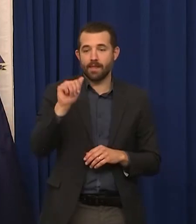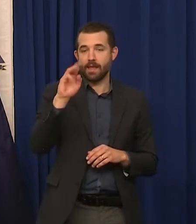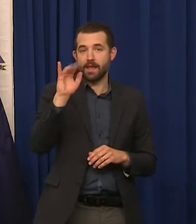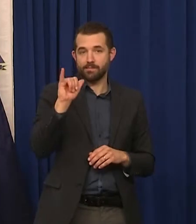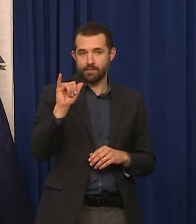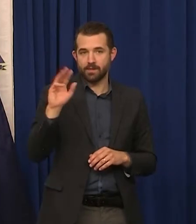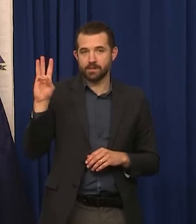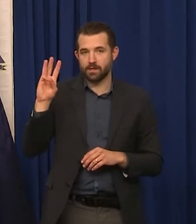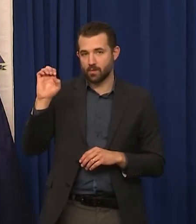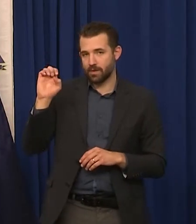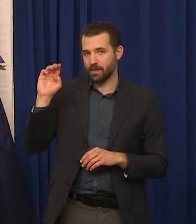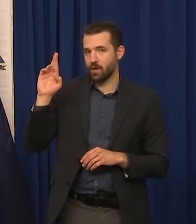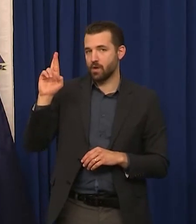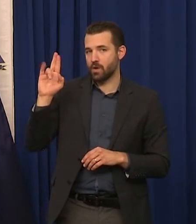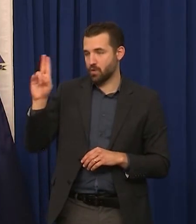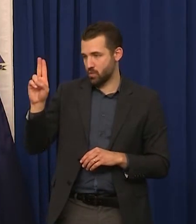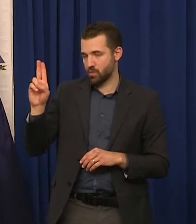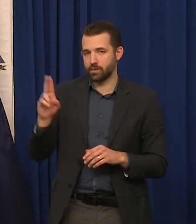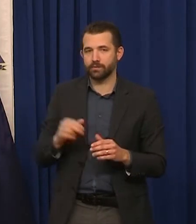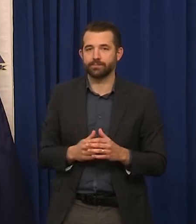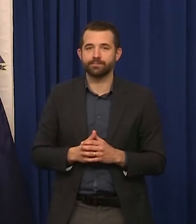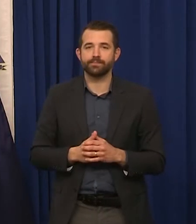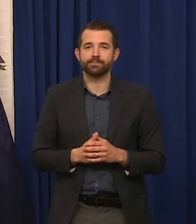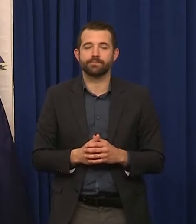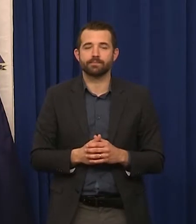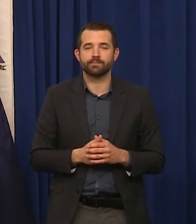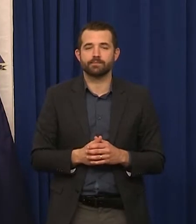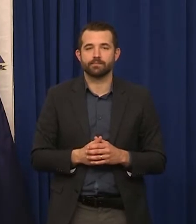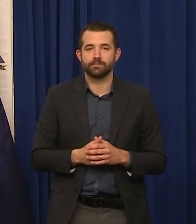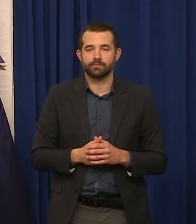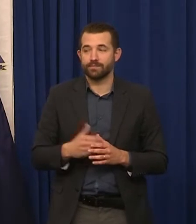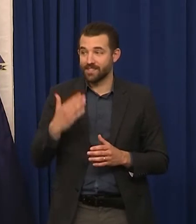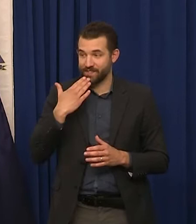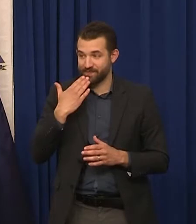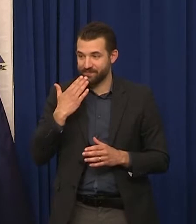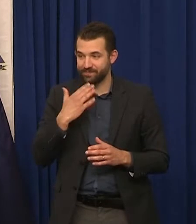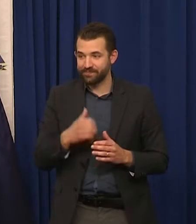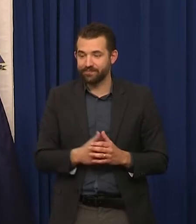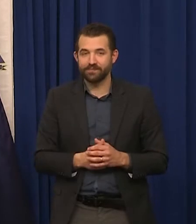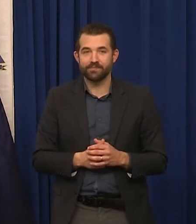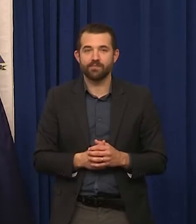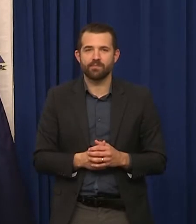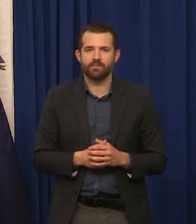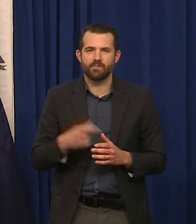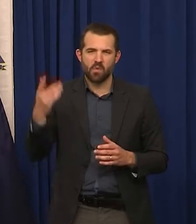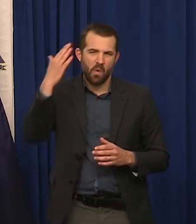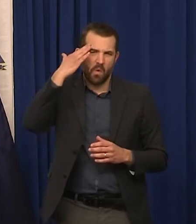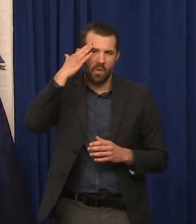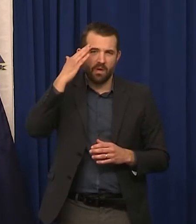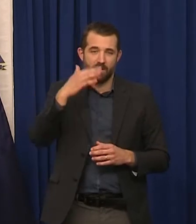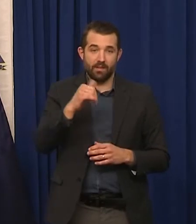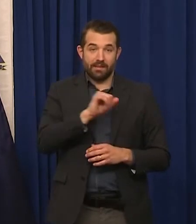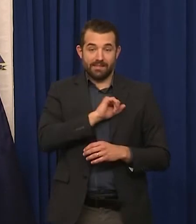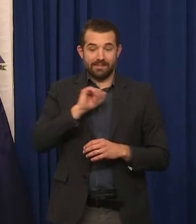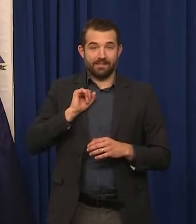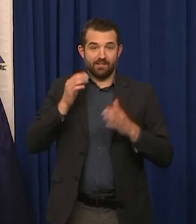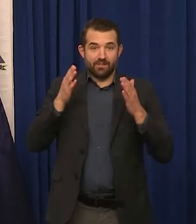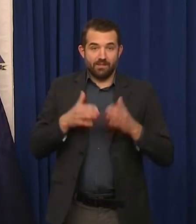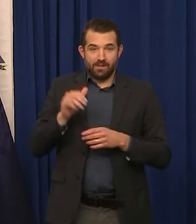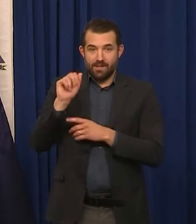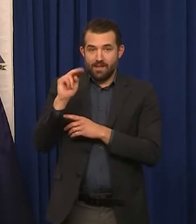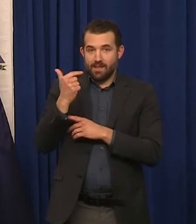Amy. Thank you, Dr. Shah. As I'm sure you're aware, Senator Angus King has signed on to a